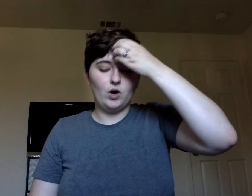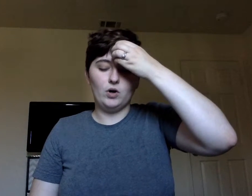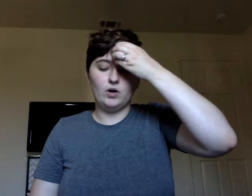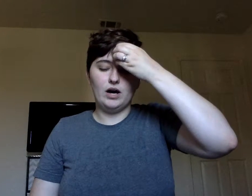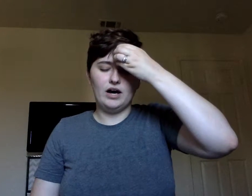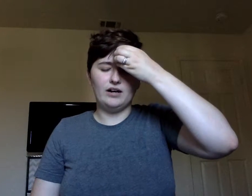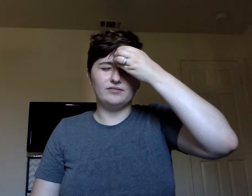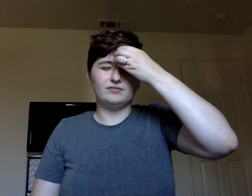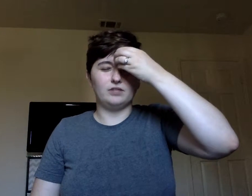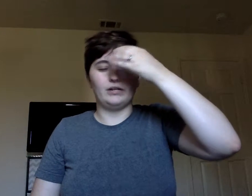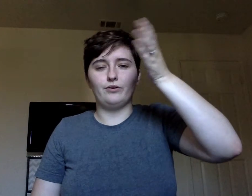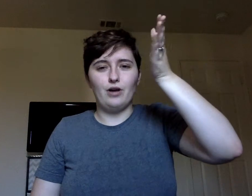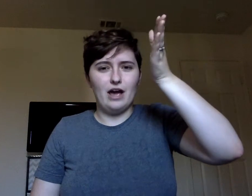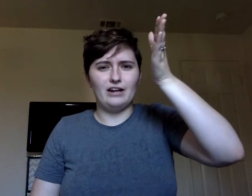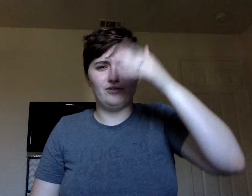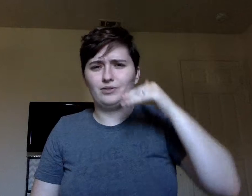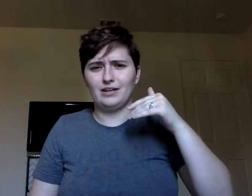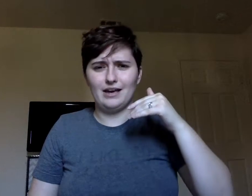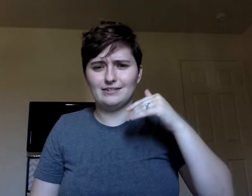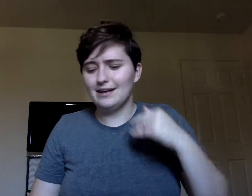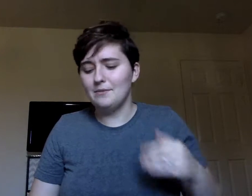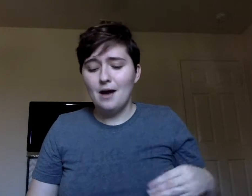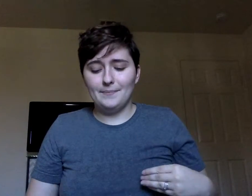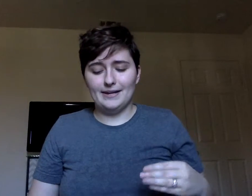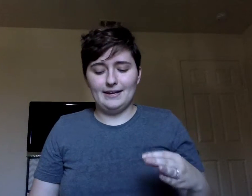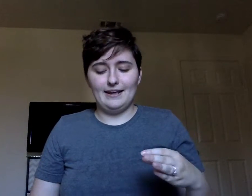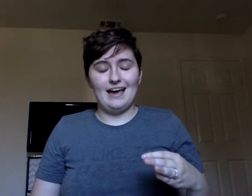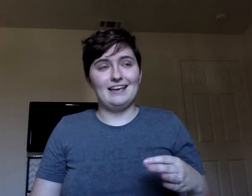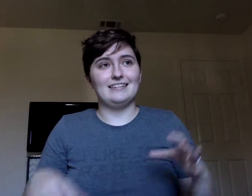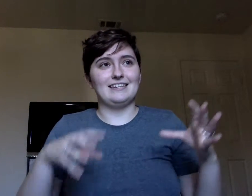called, I don't think it has a name, but it is like